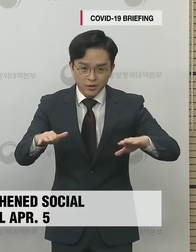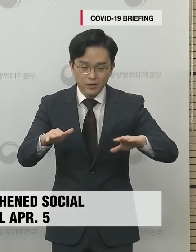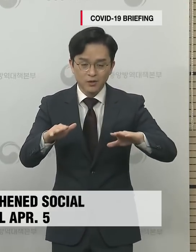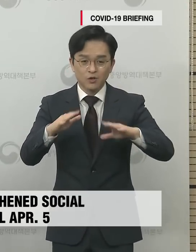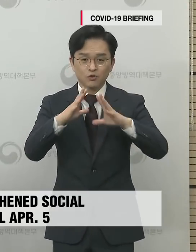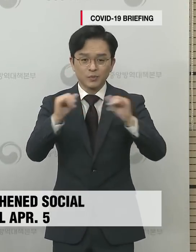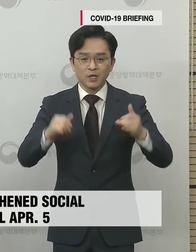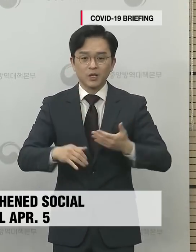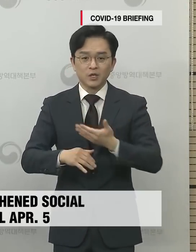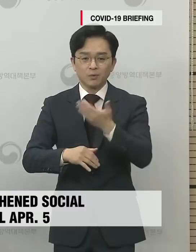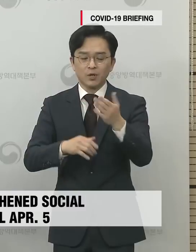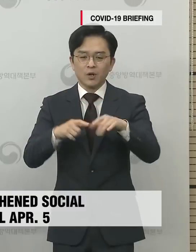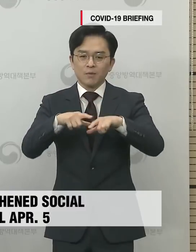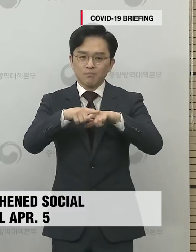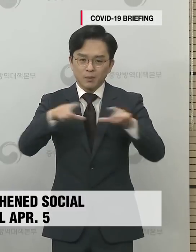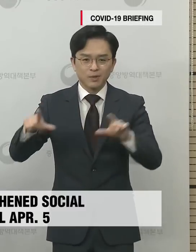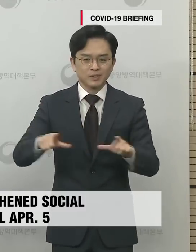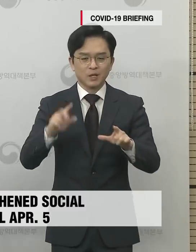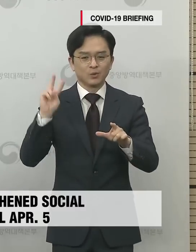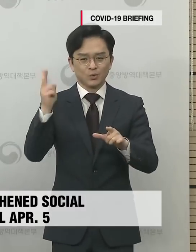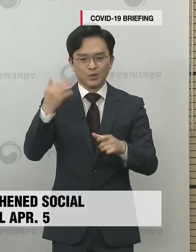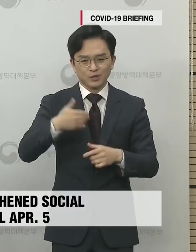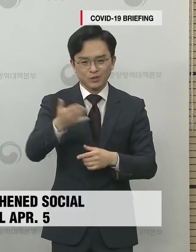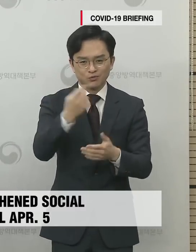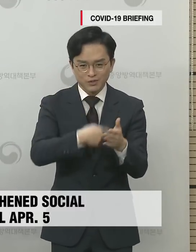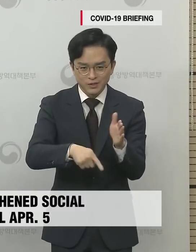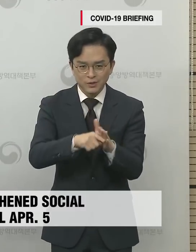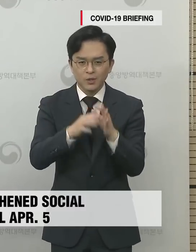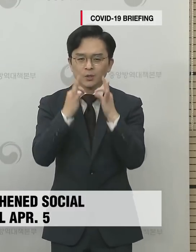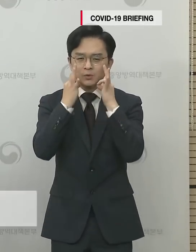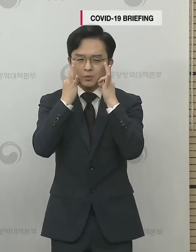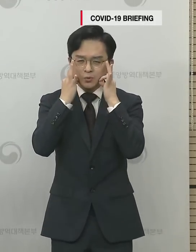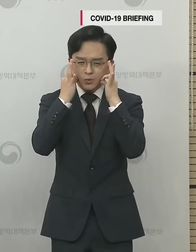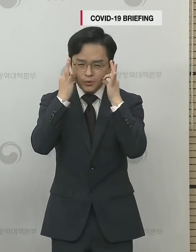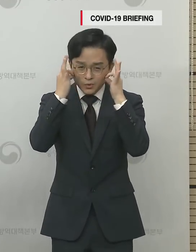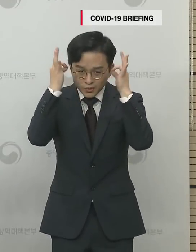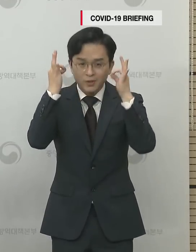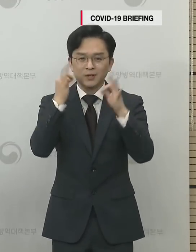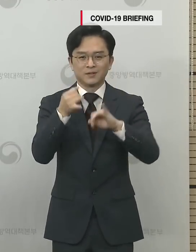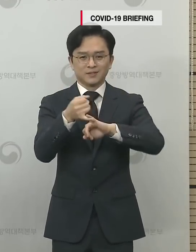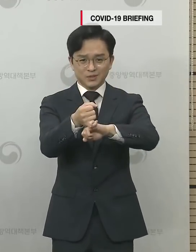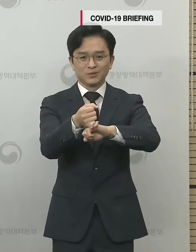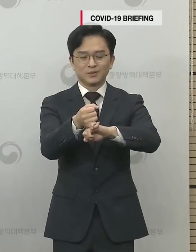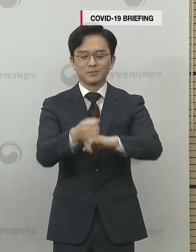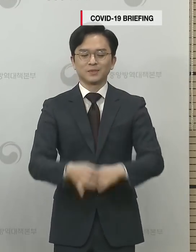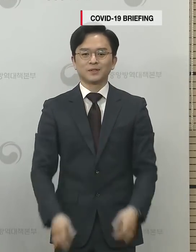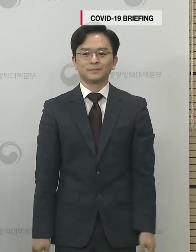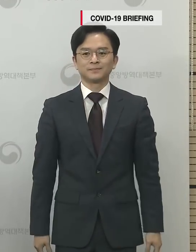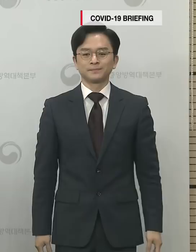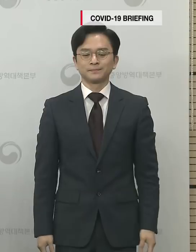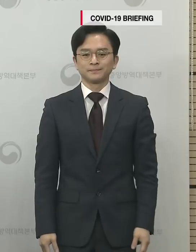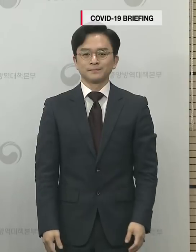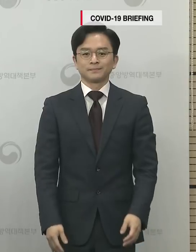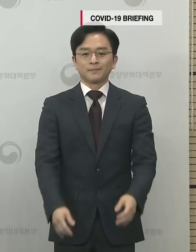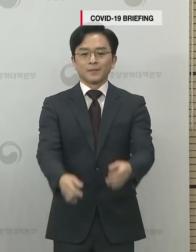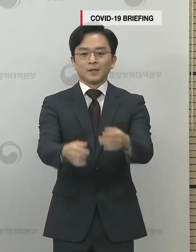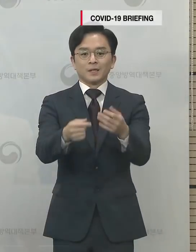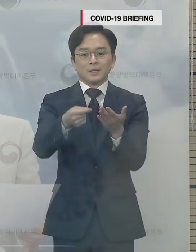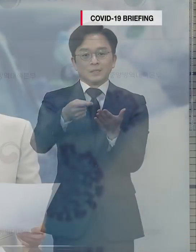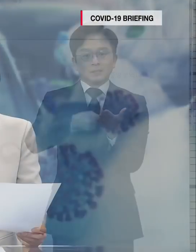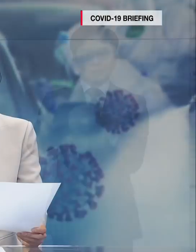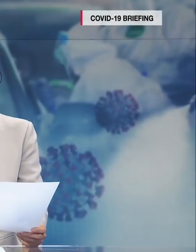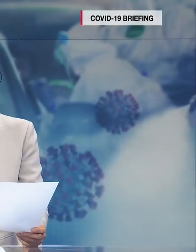could ensure a more healthy and safety ordinary lives for the citizens. Thank you very much.